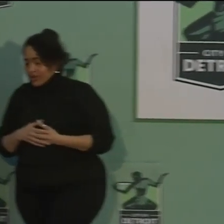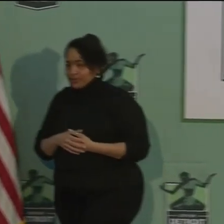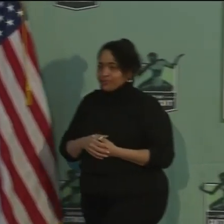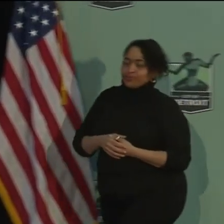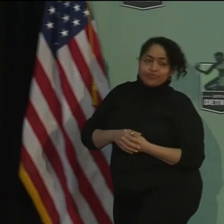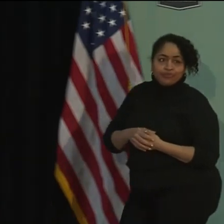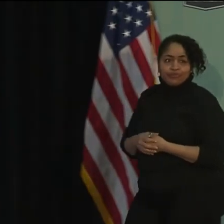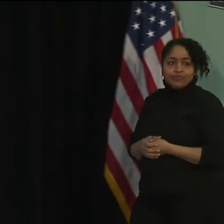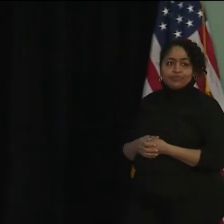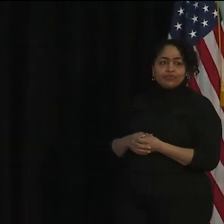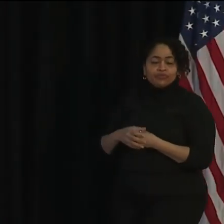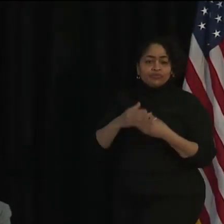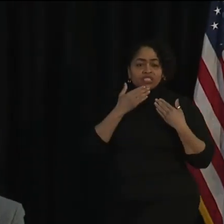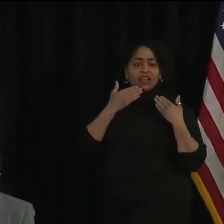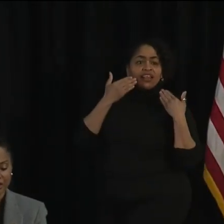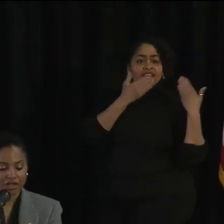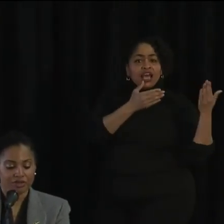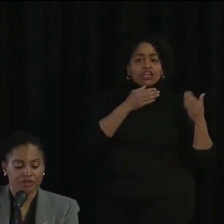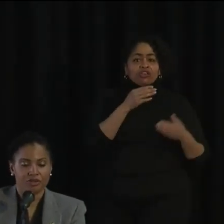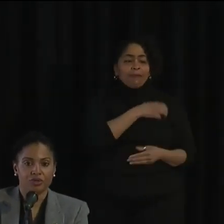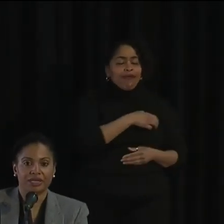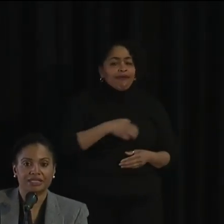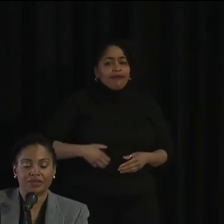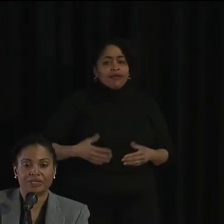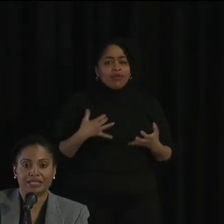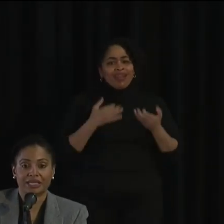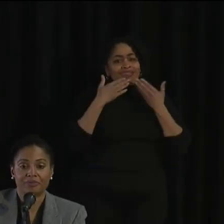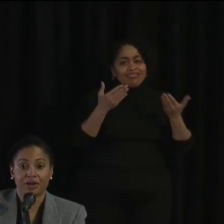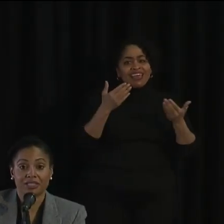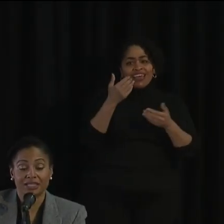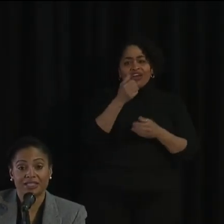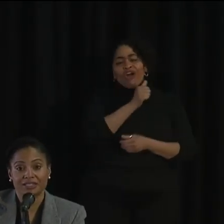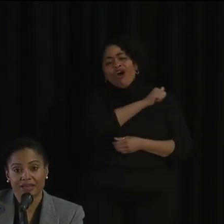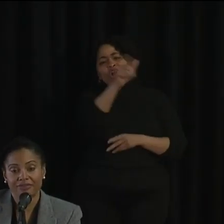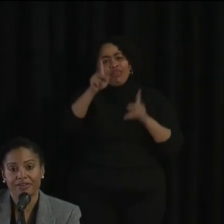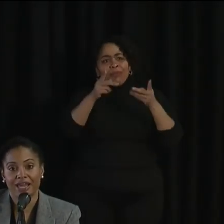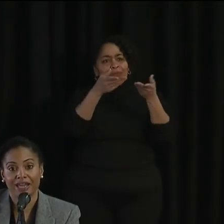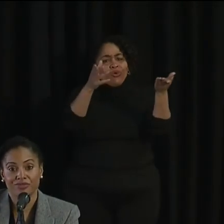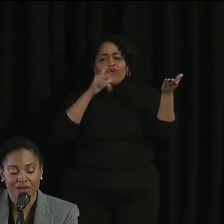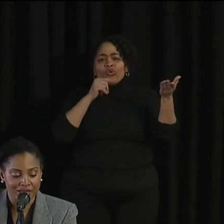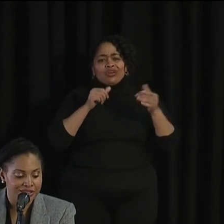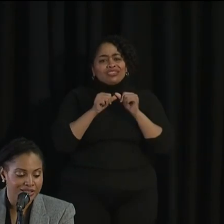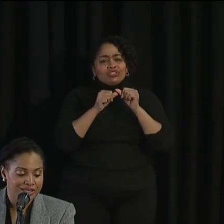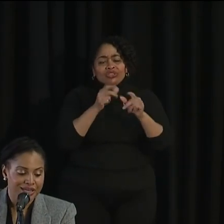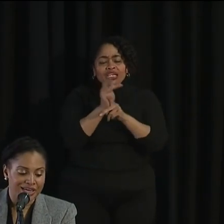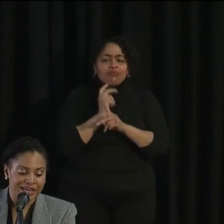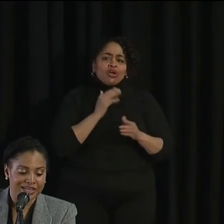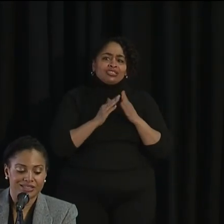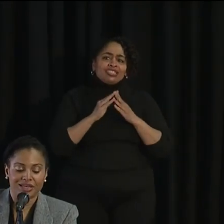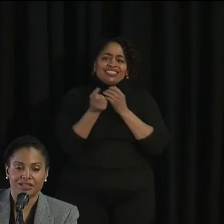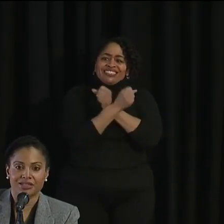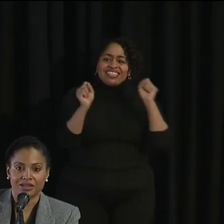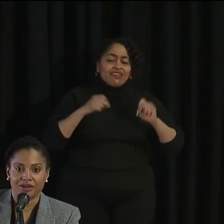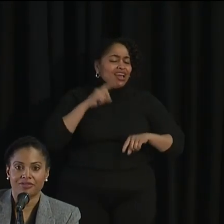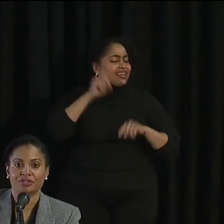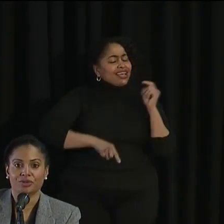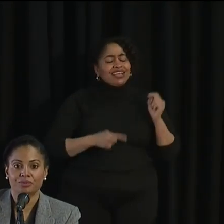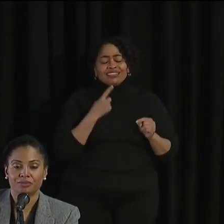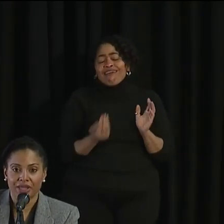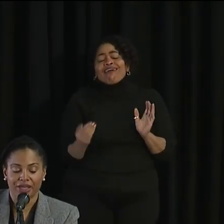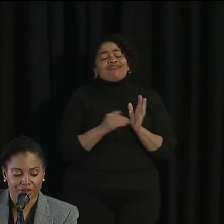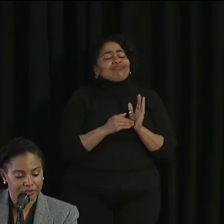Thank you, Mayor. I'd like to begin by thanking all of those who are continuing to keep our city safe and running. I can't say this enough,